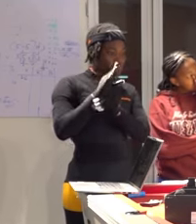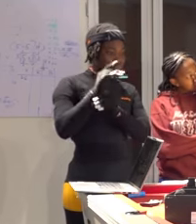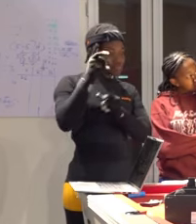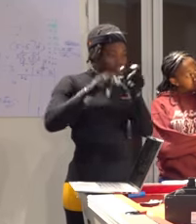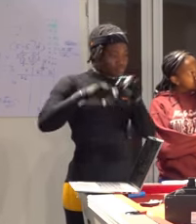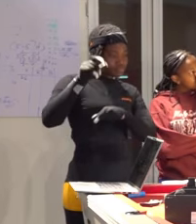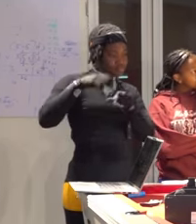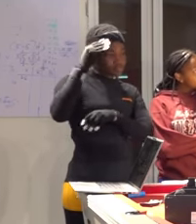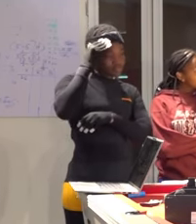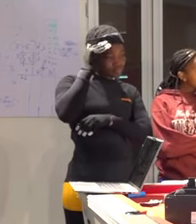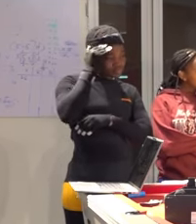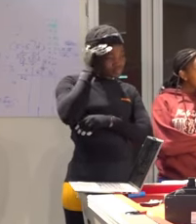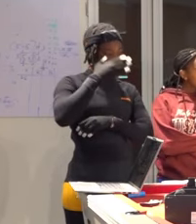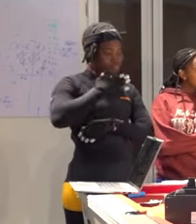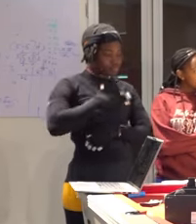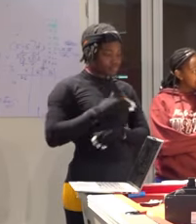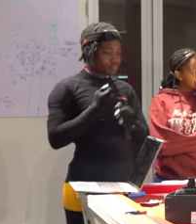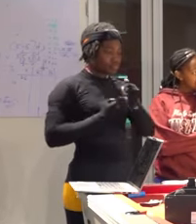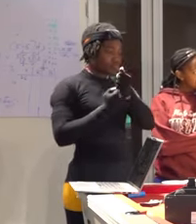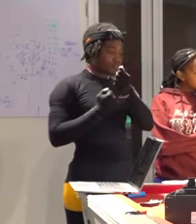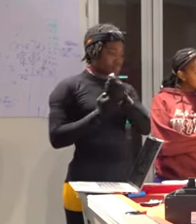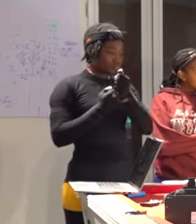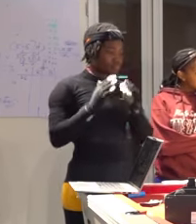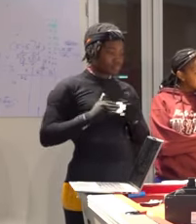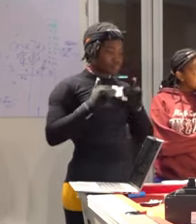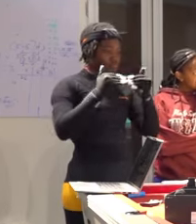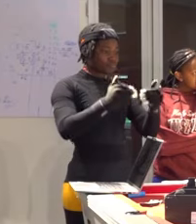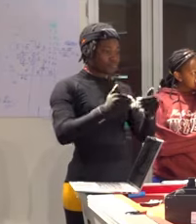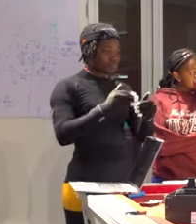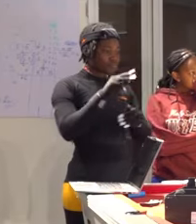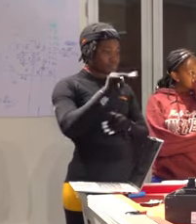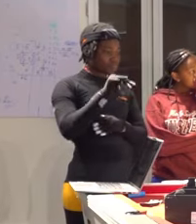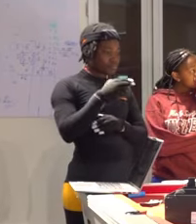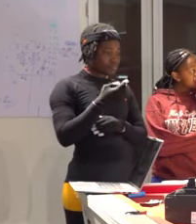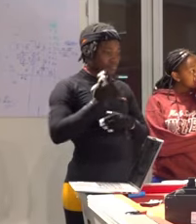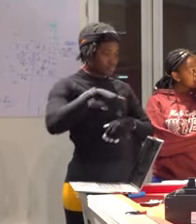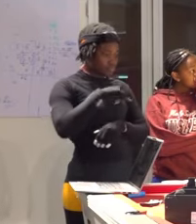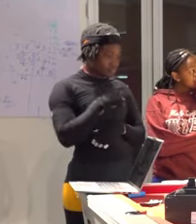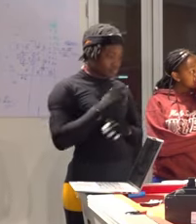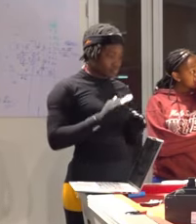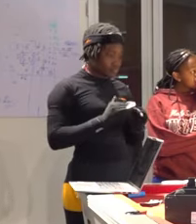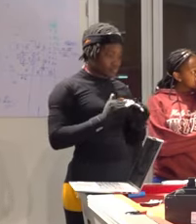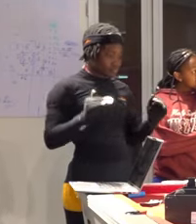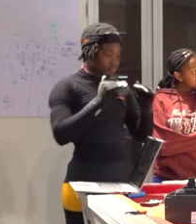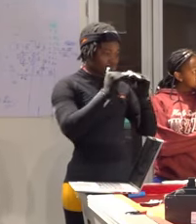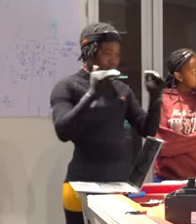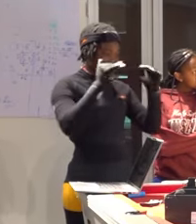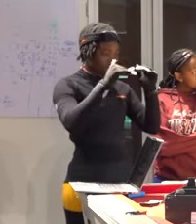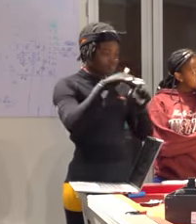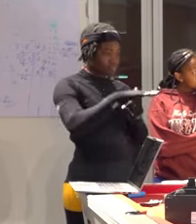accurately record sign language motion. So we're looking at the body movement, hand rotation, and articulation, facial